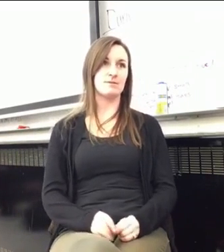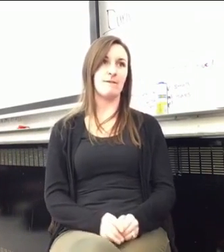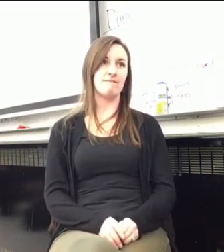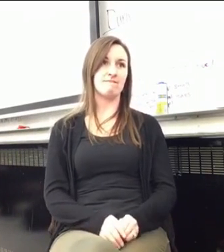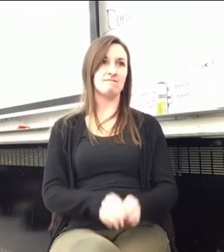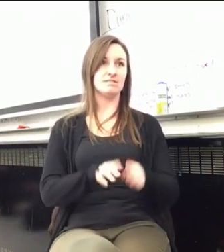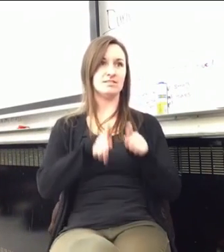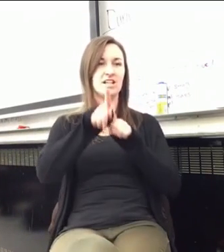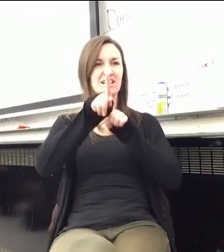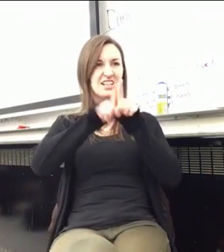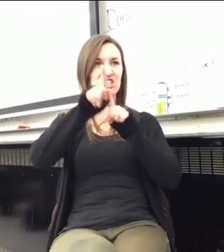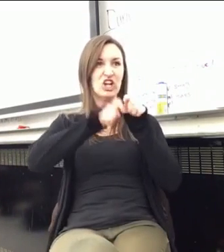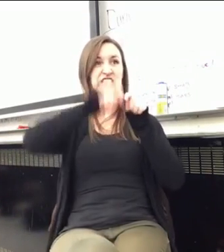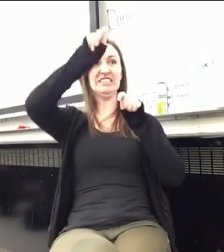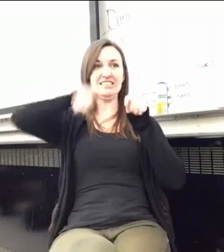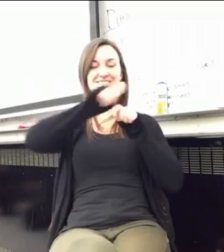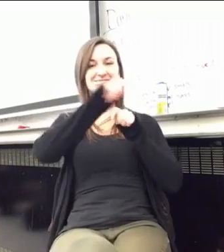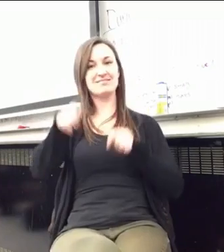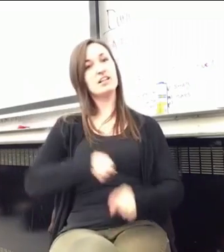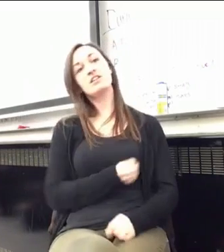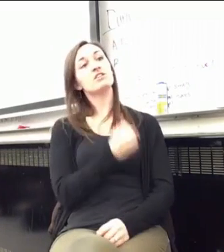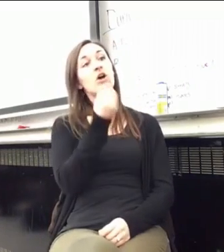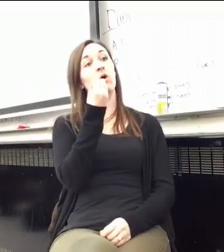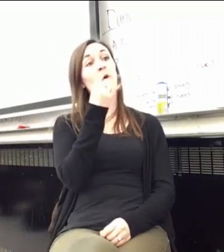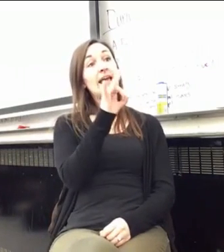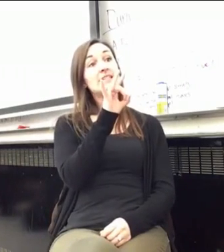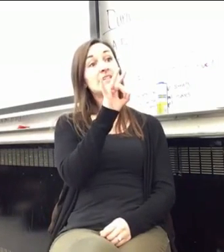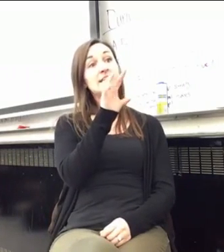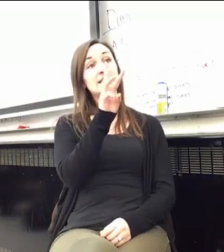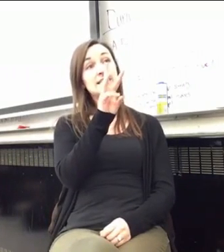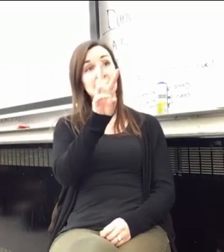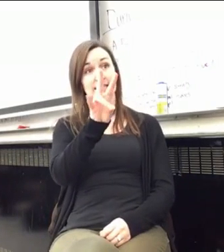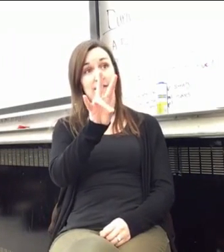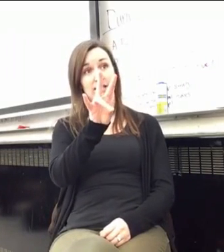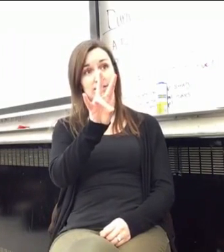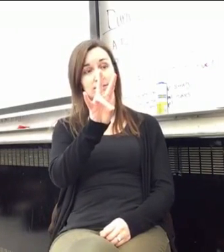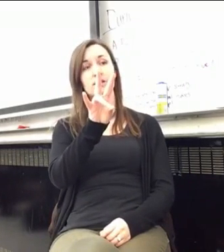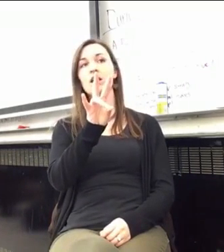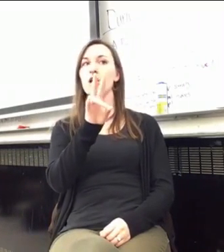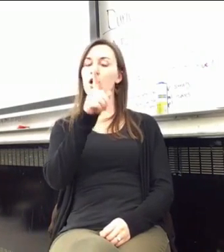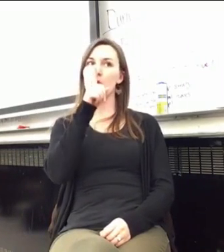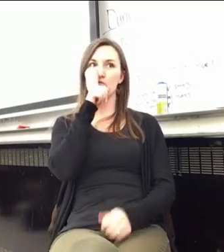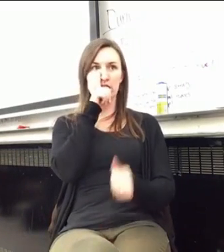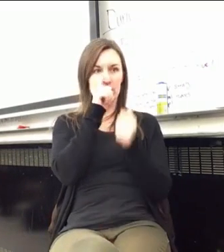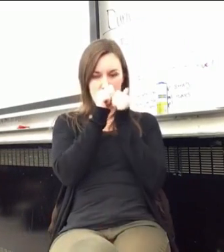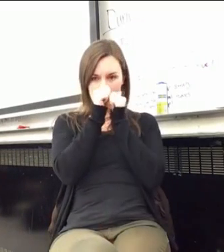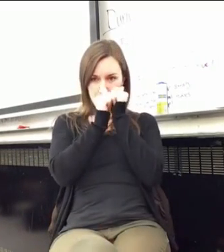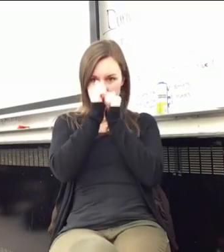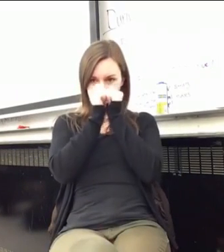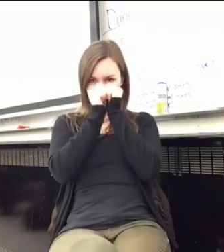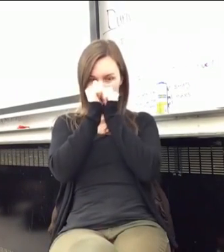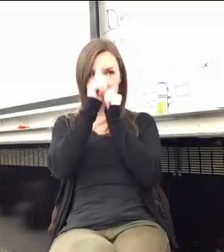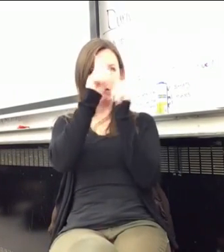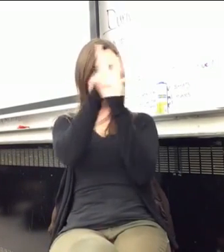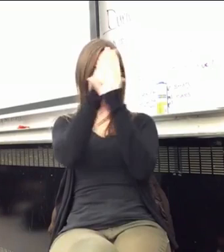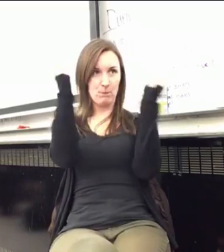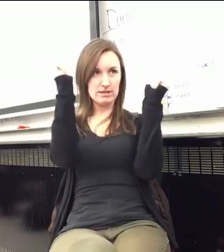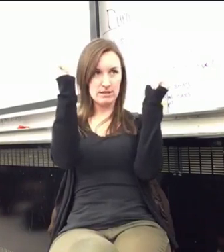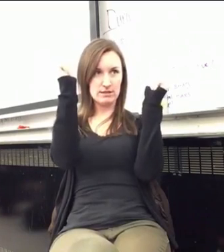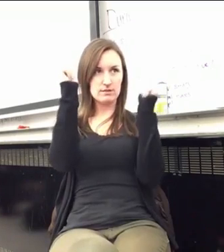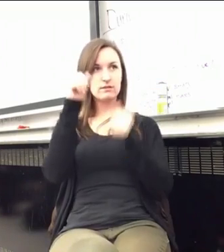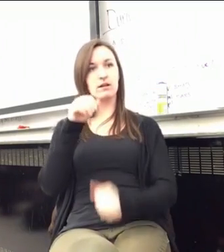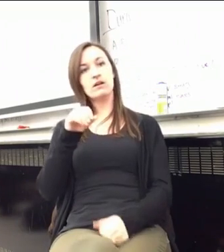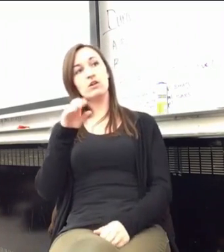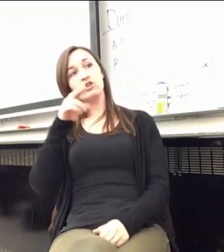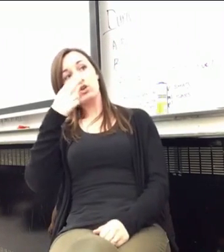Now, here's what happens. 1867 comes along, and we are in a heated race for the presidency. Rutherford B.